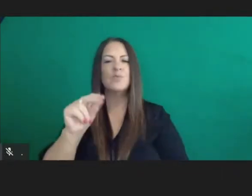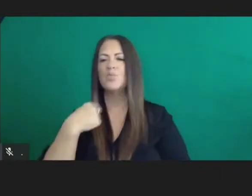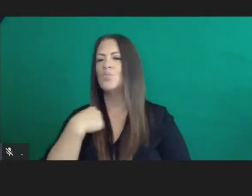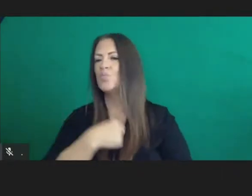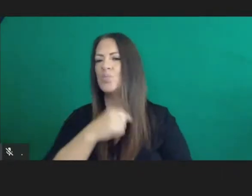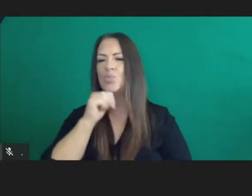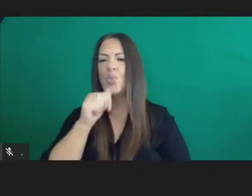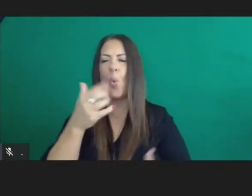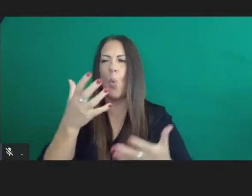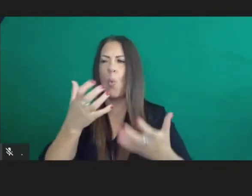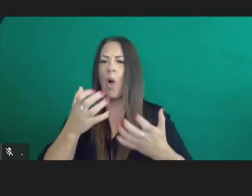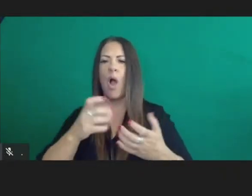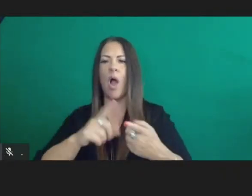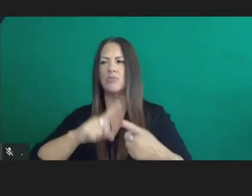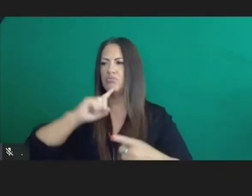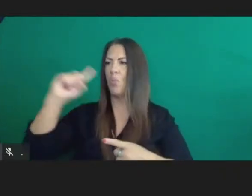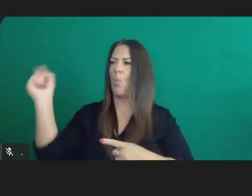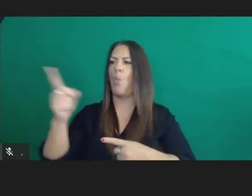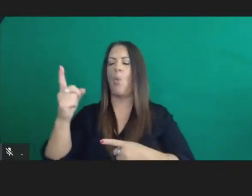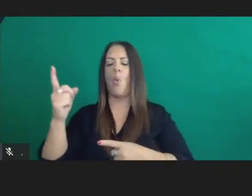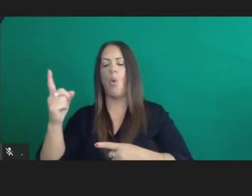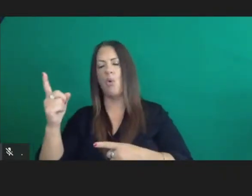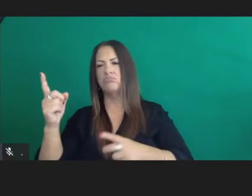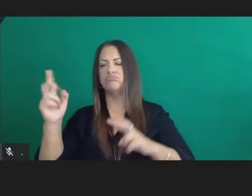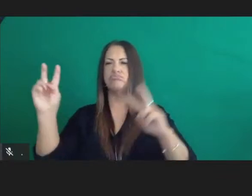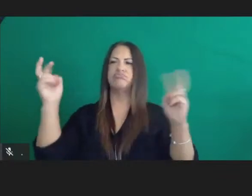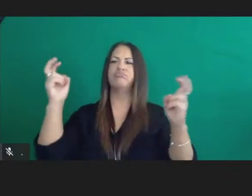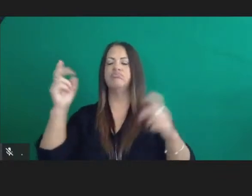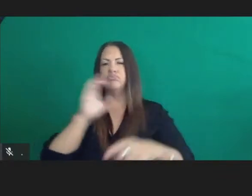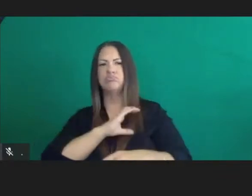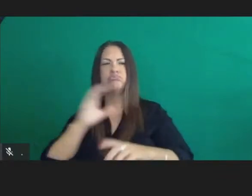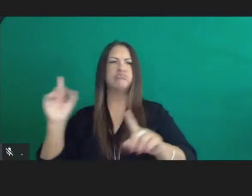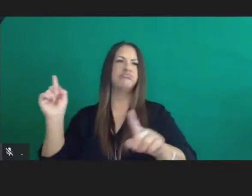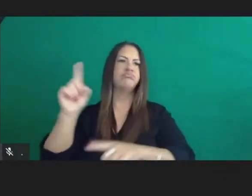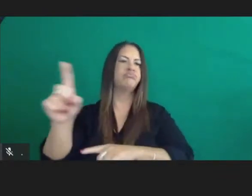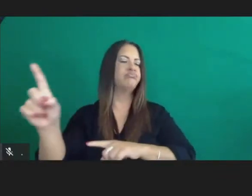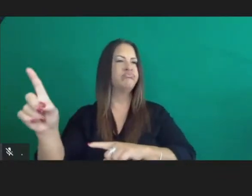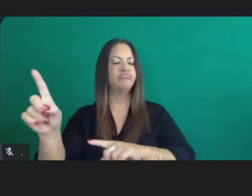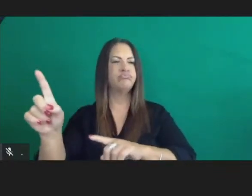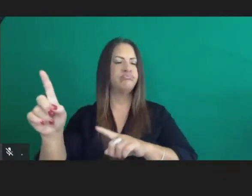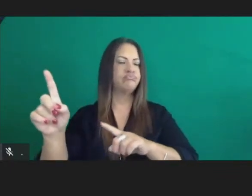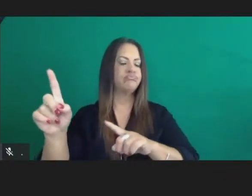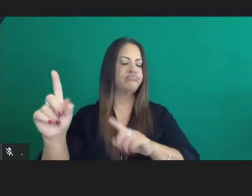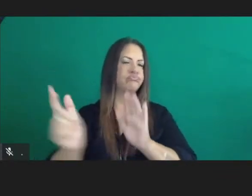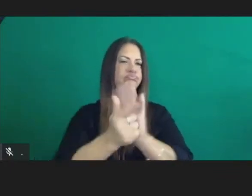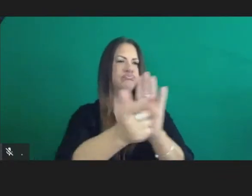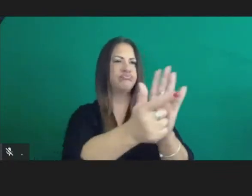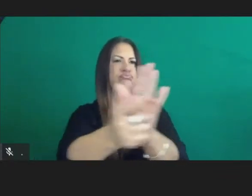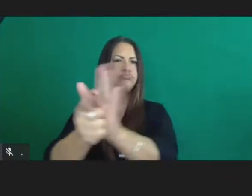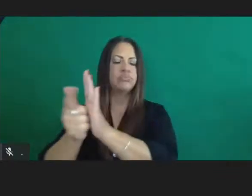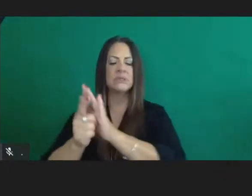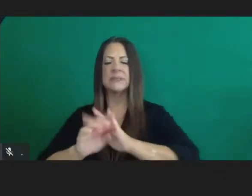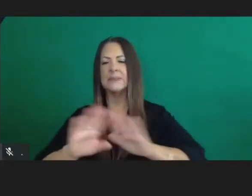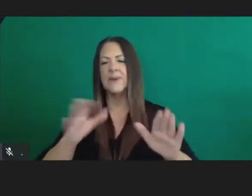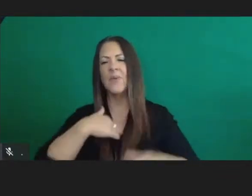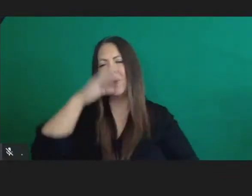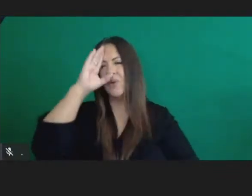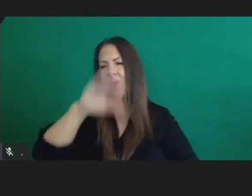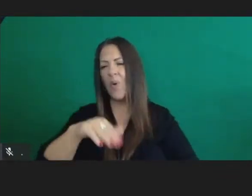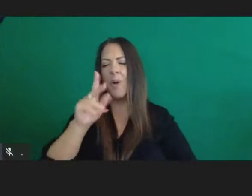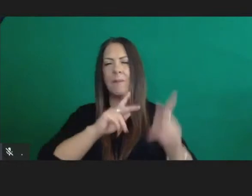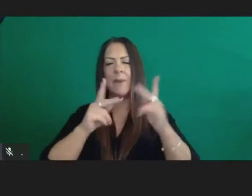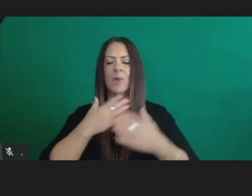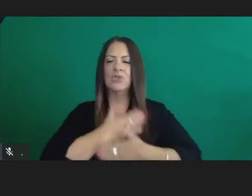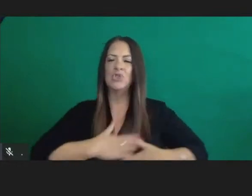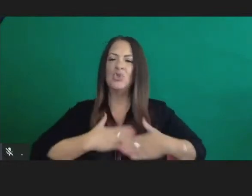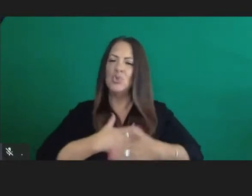don't want to turn certainly what is a celebration and a time of joy into something that is difficult